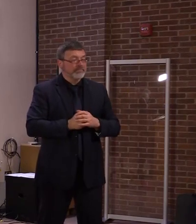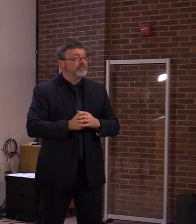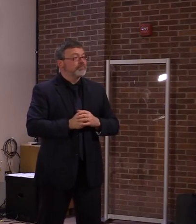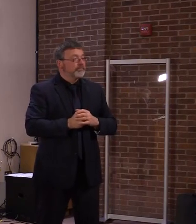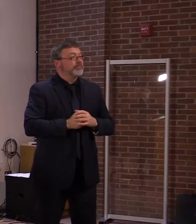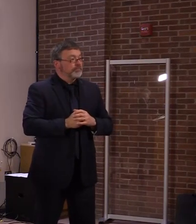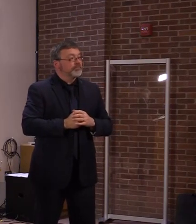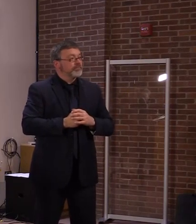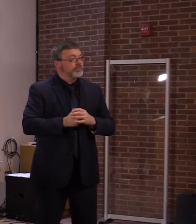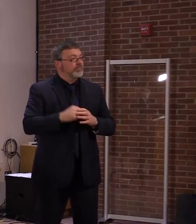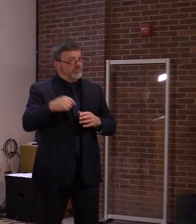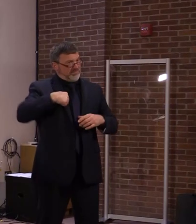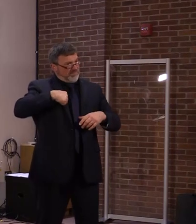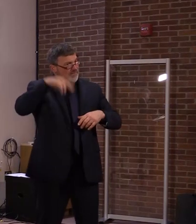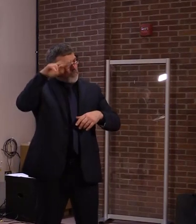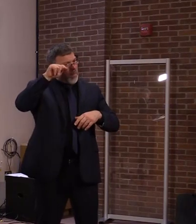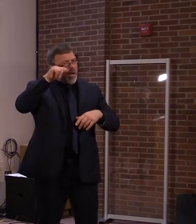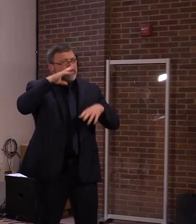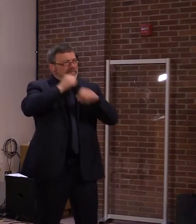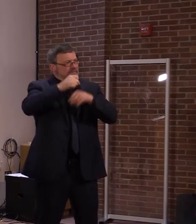we're leading the nation